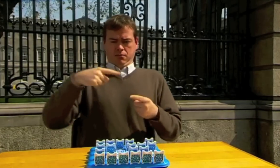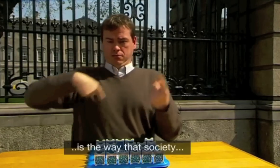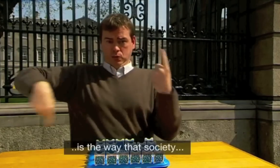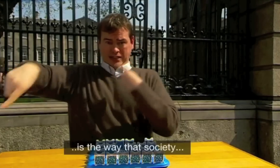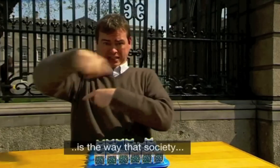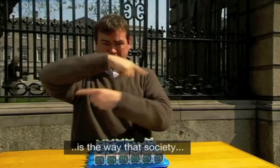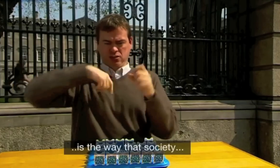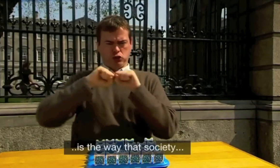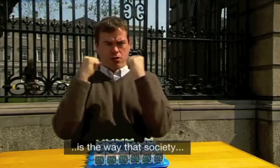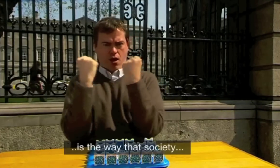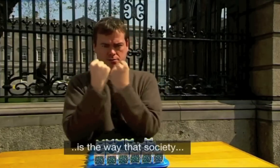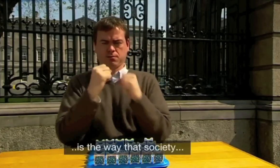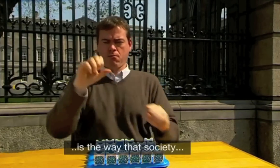is how society